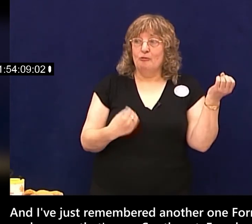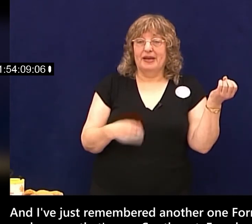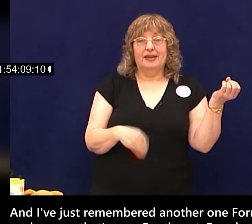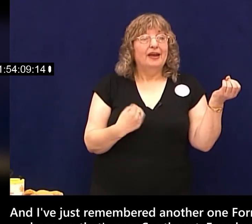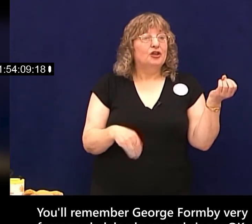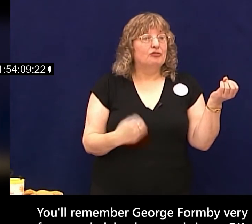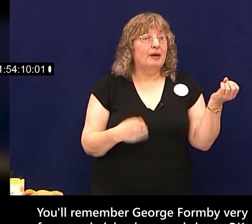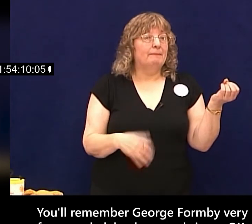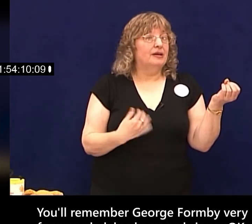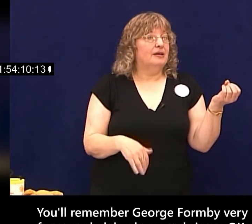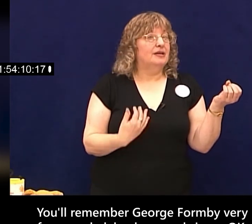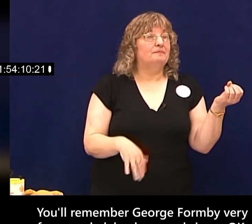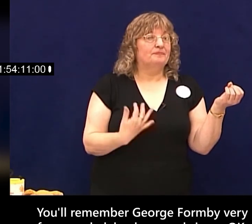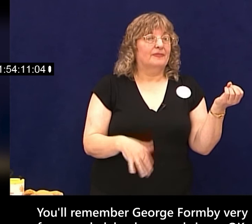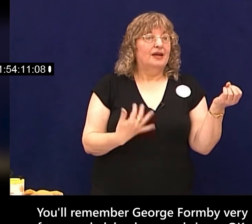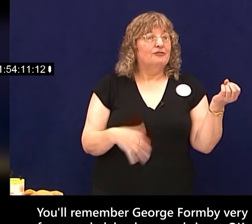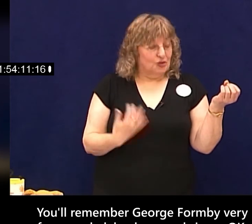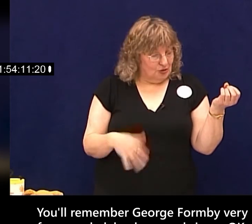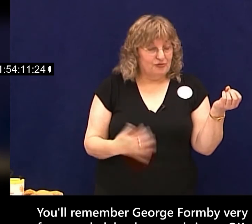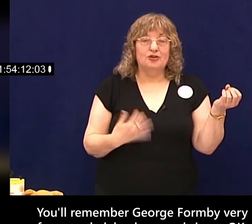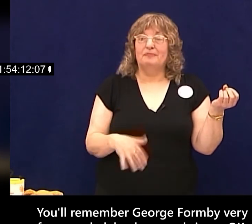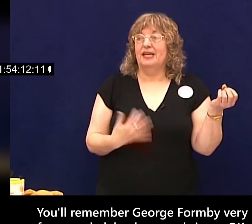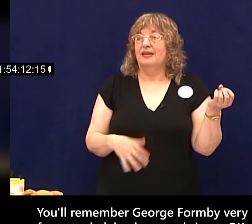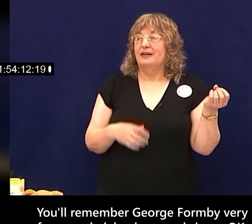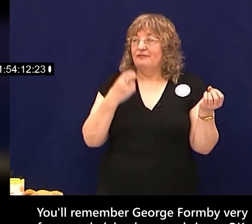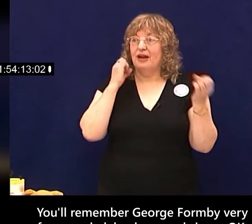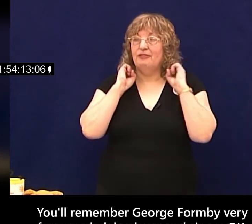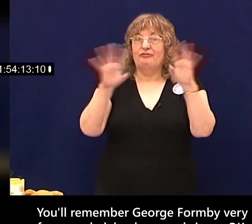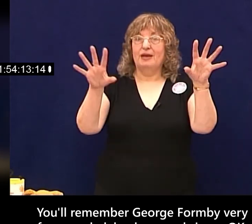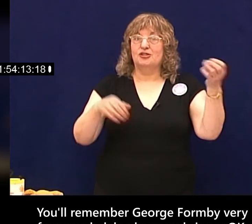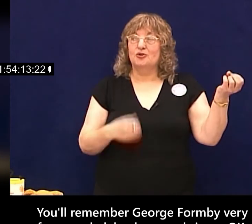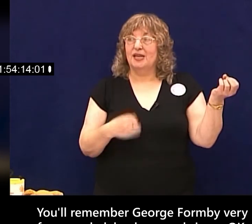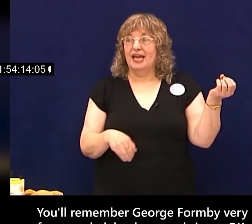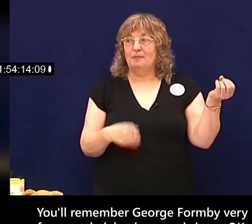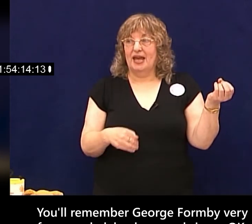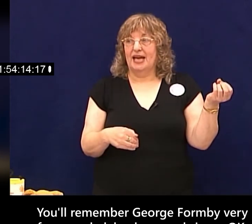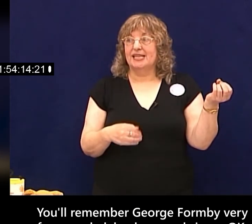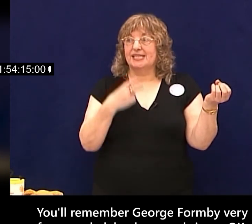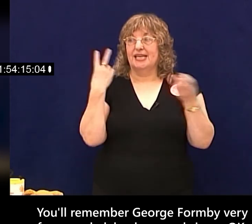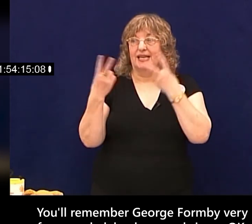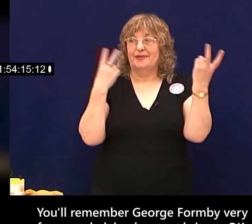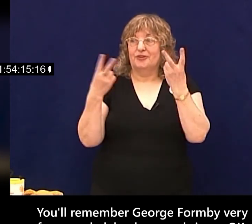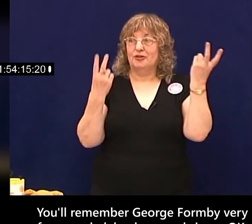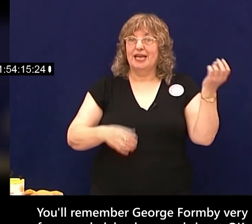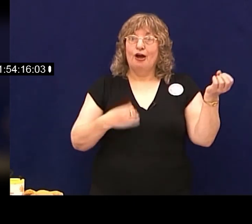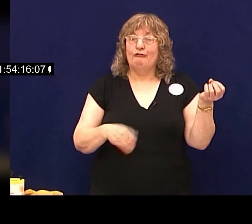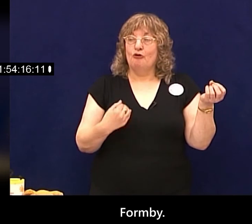Formby, you'll remember George Formby, very famous ukulele player and singer. Okay?